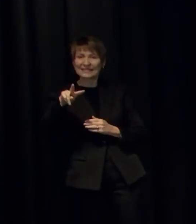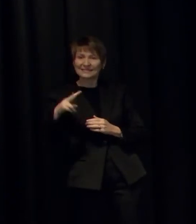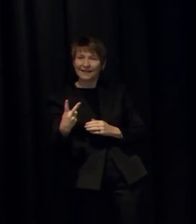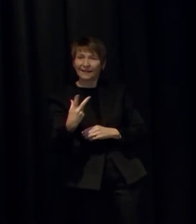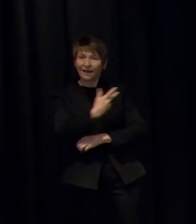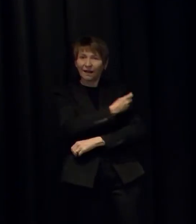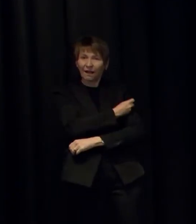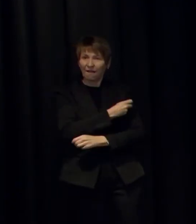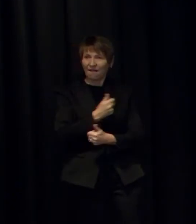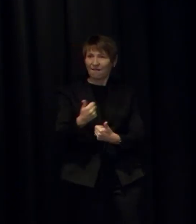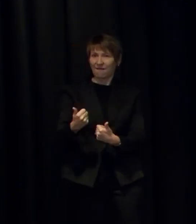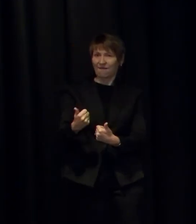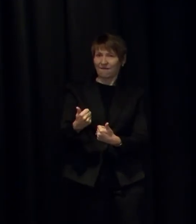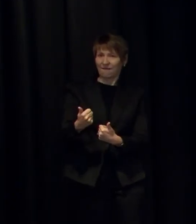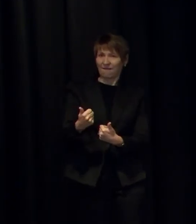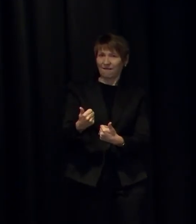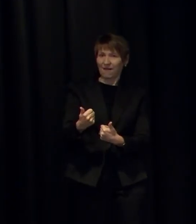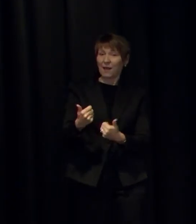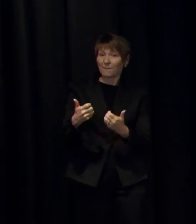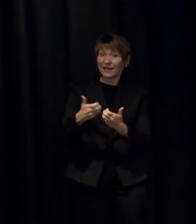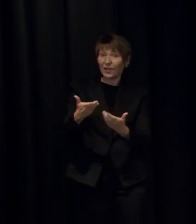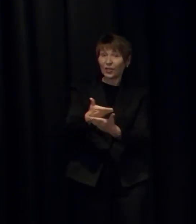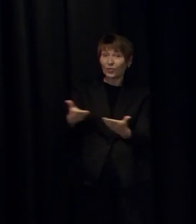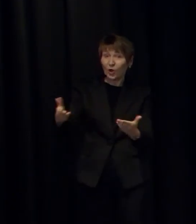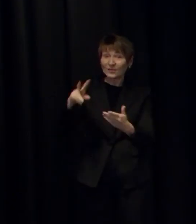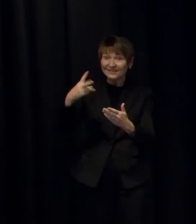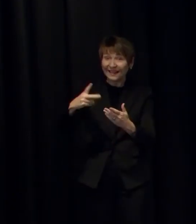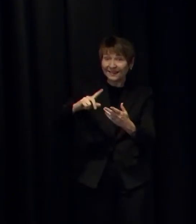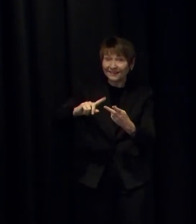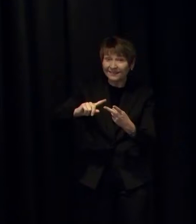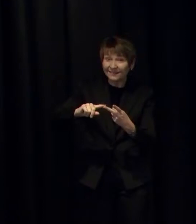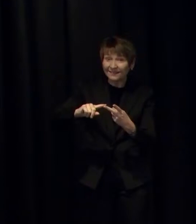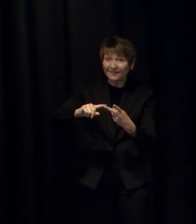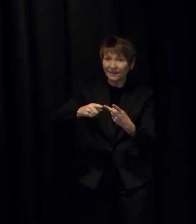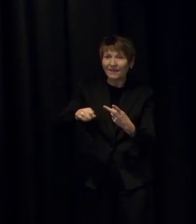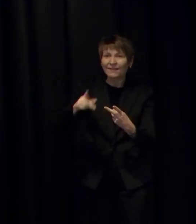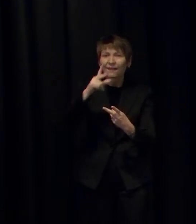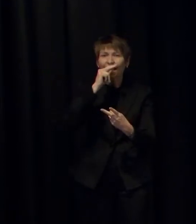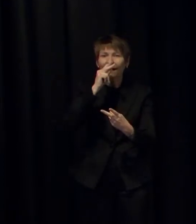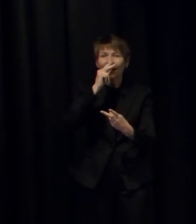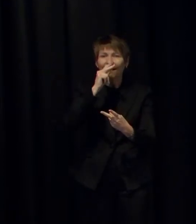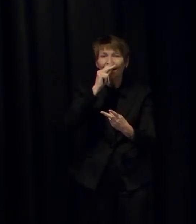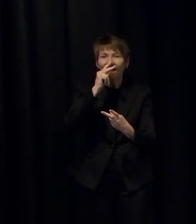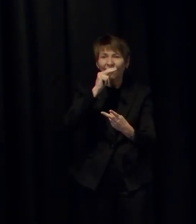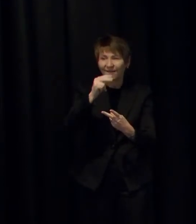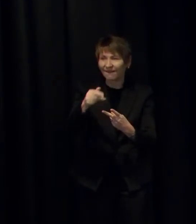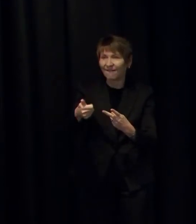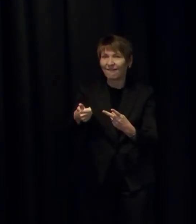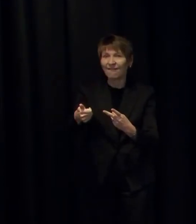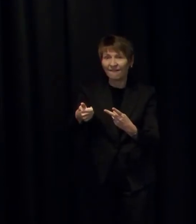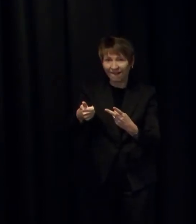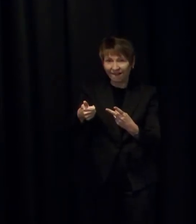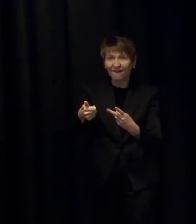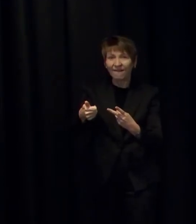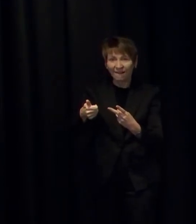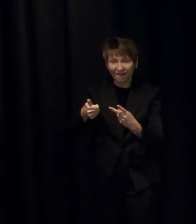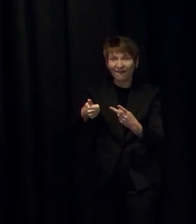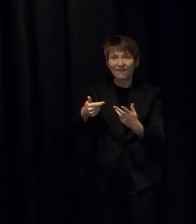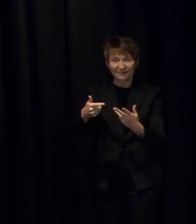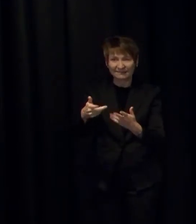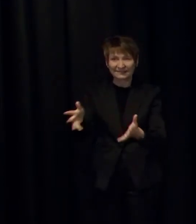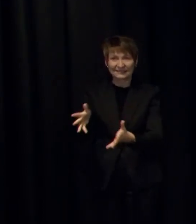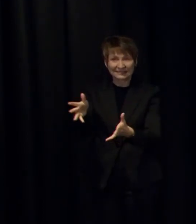those are in our younger age groups, which is really critical because they've got a bit more to go in terms of getting that